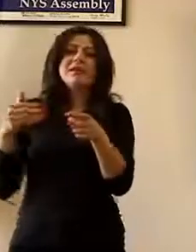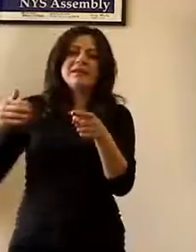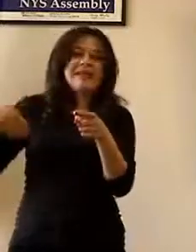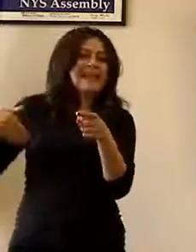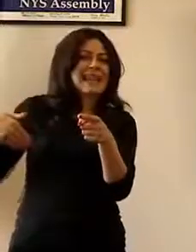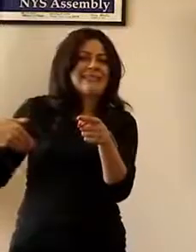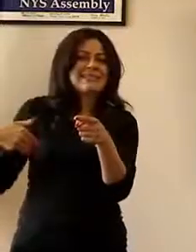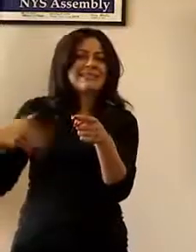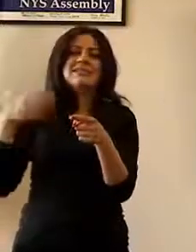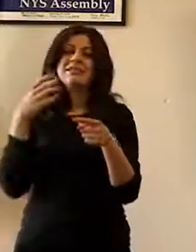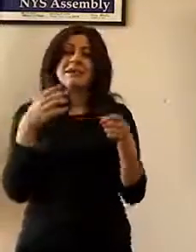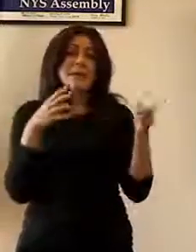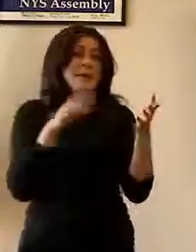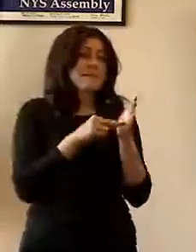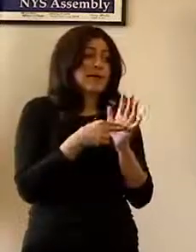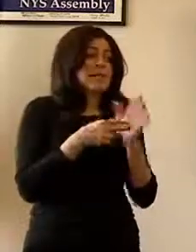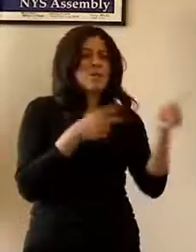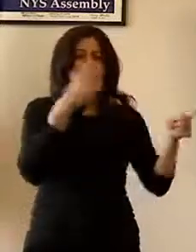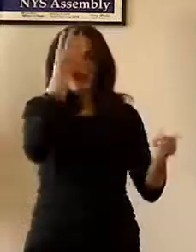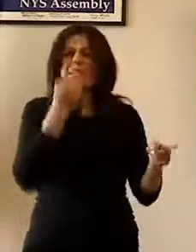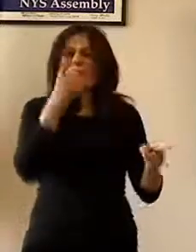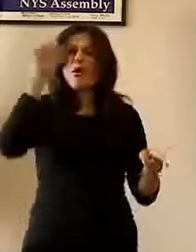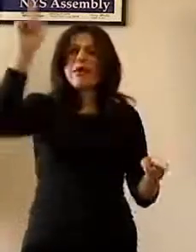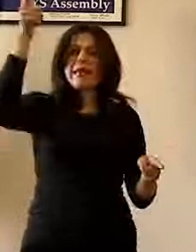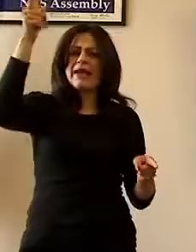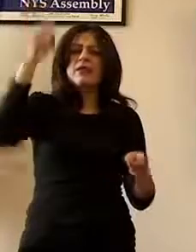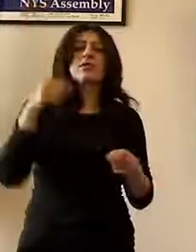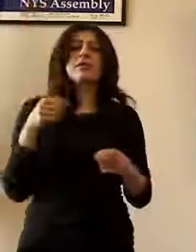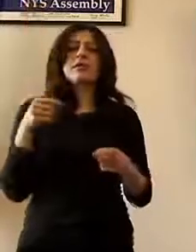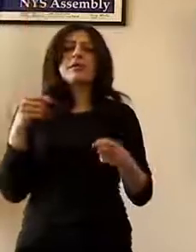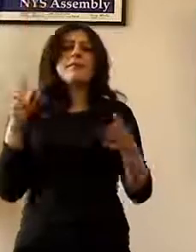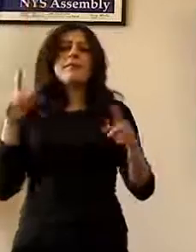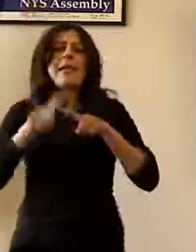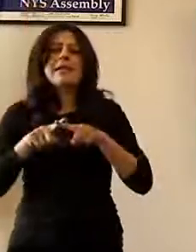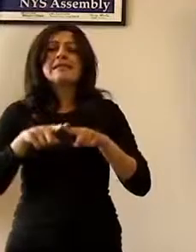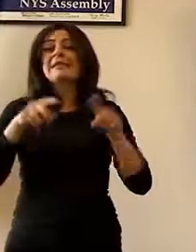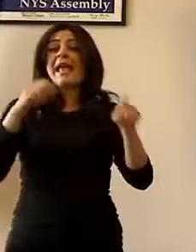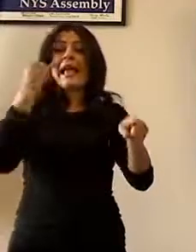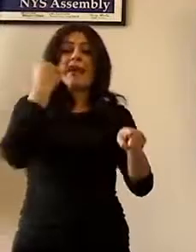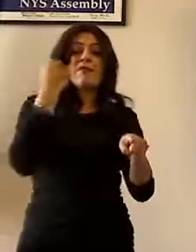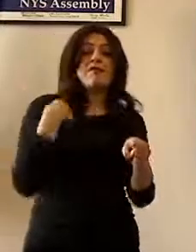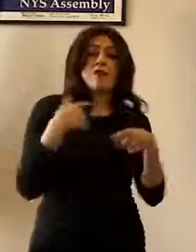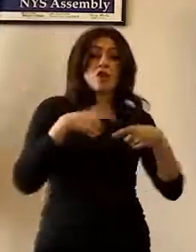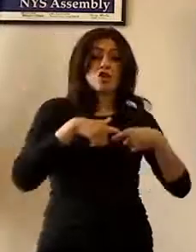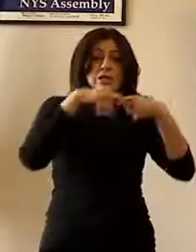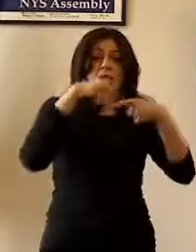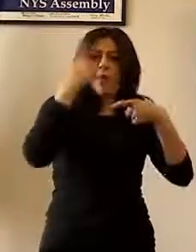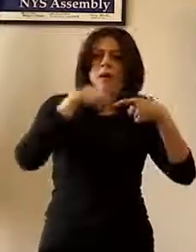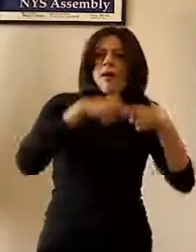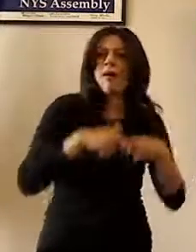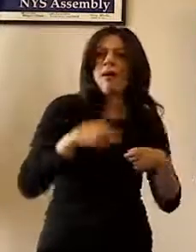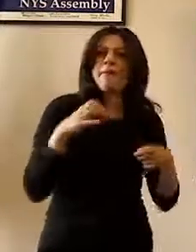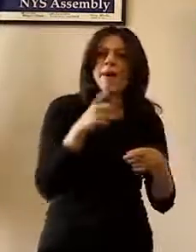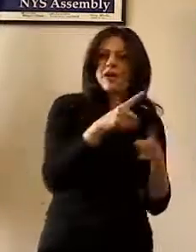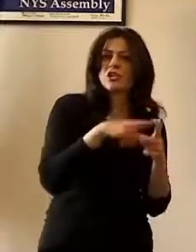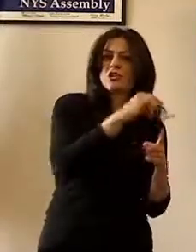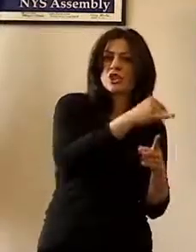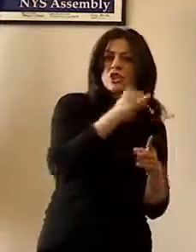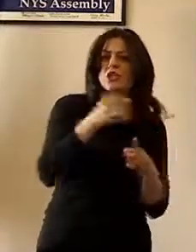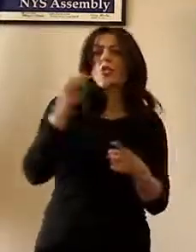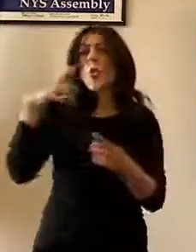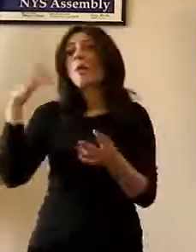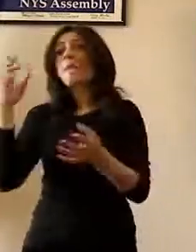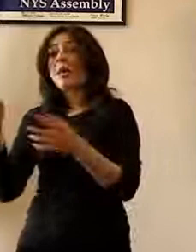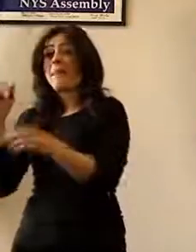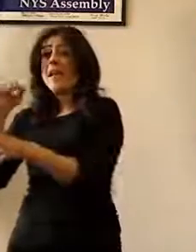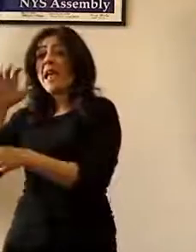be reintroduced and we can get back to providing it, or should there be a booster shot necessary? The FDA, in its evaluation, would determine